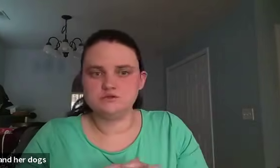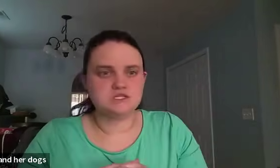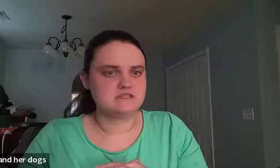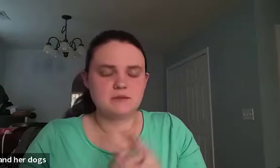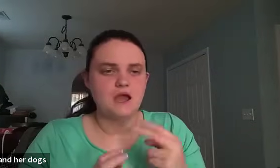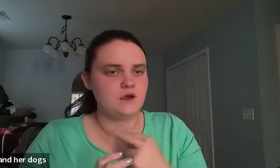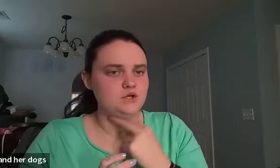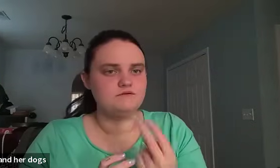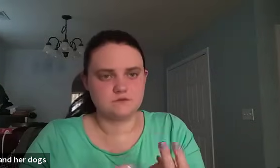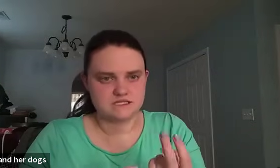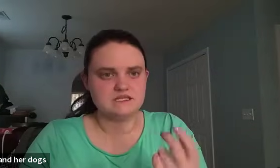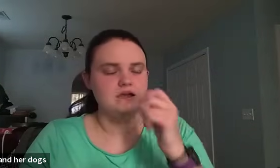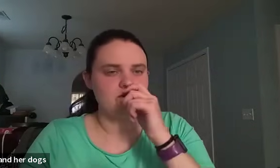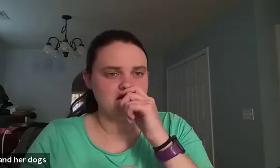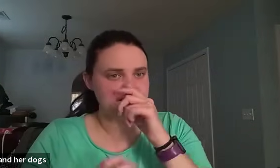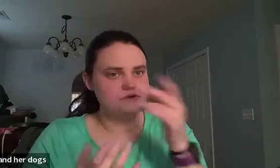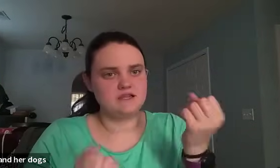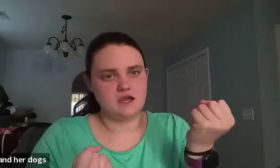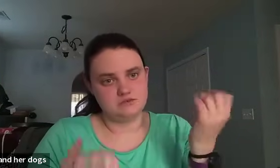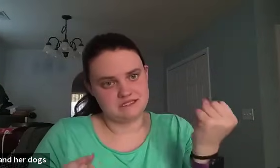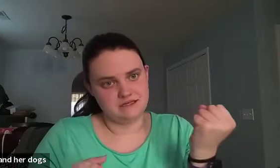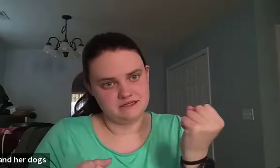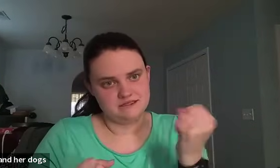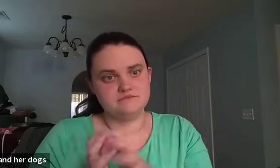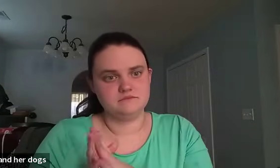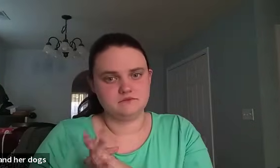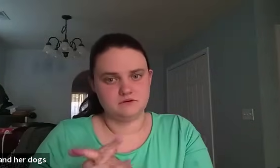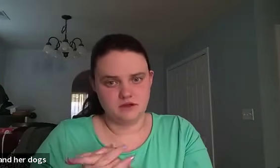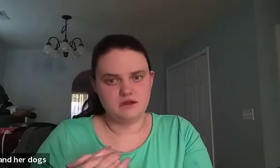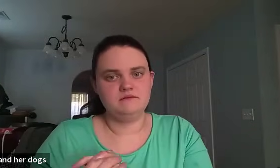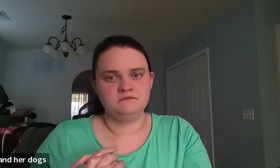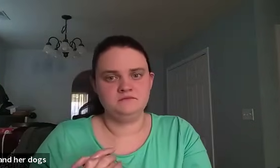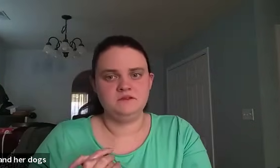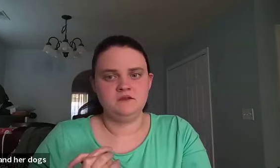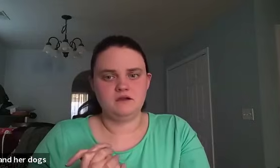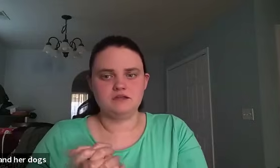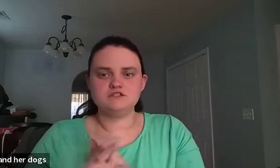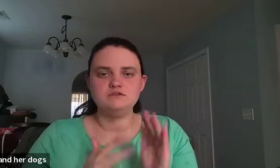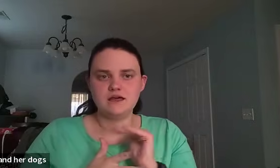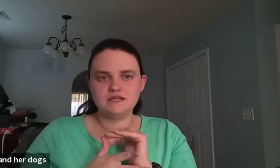So just think about how you would voice it, and that's typically how you assign it. Okay. All right. So